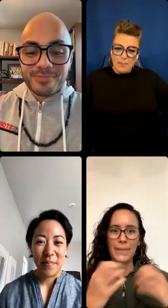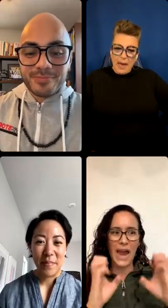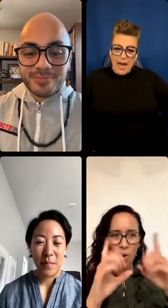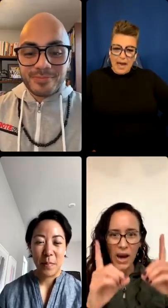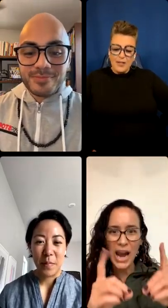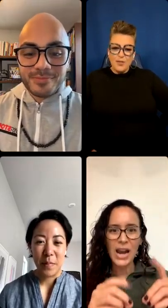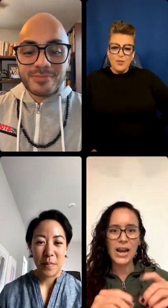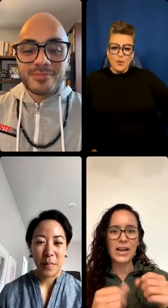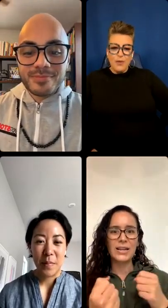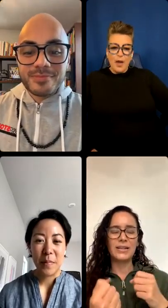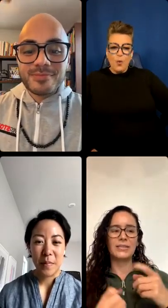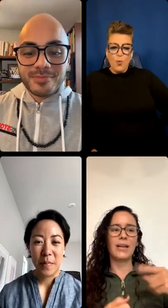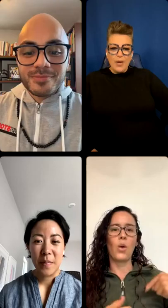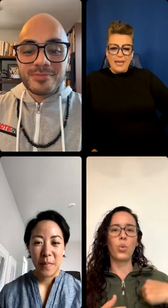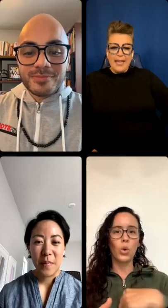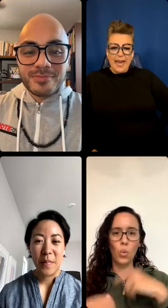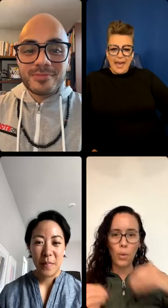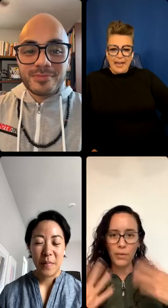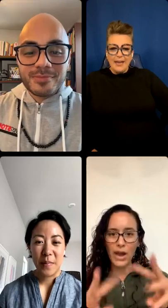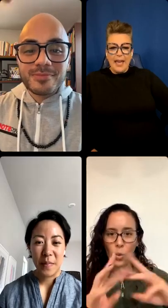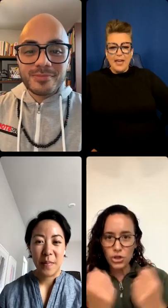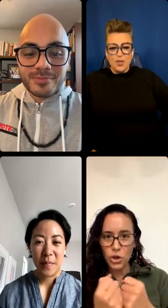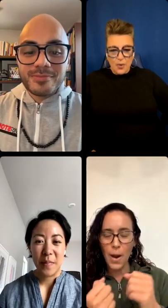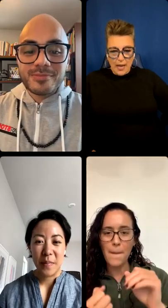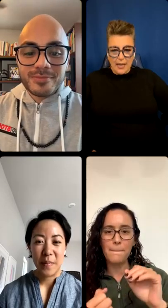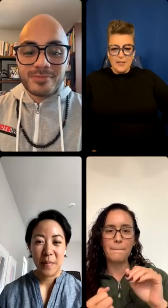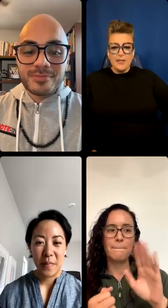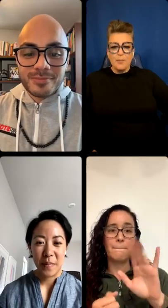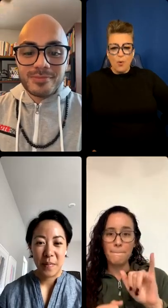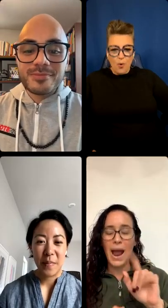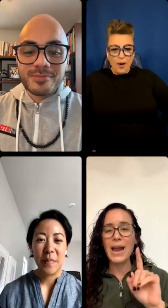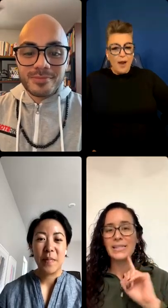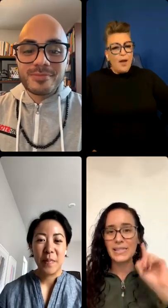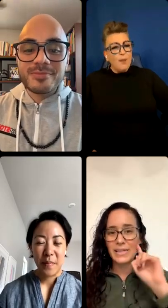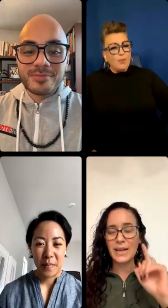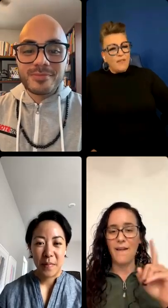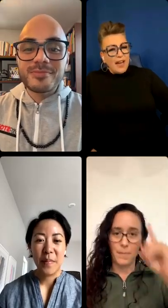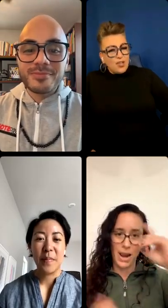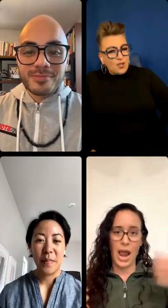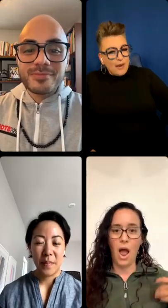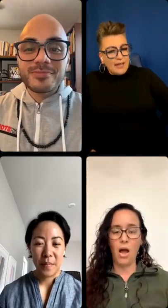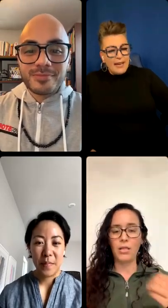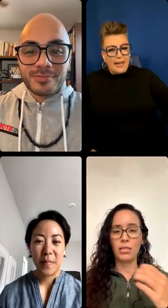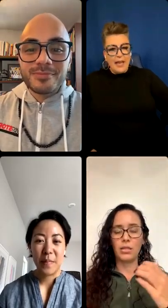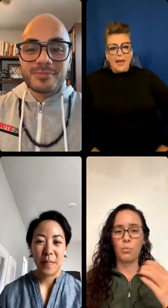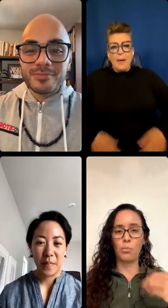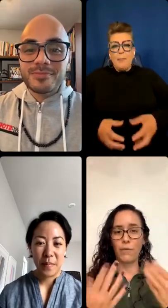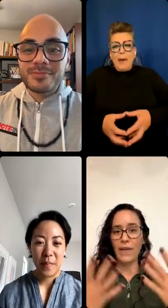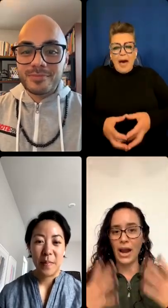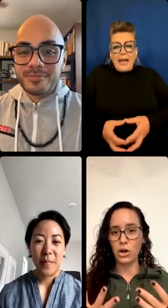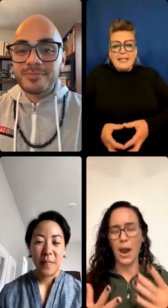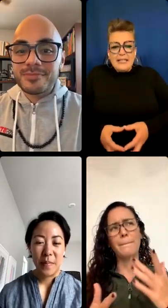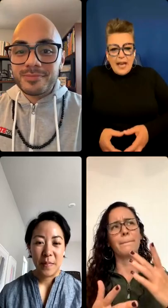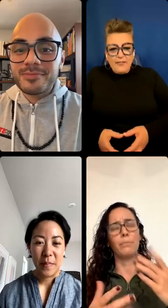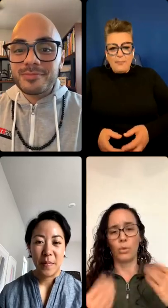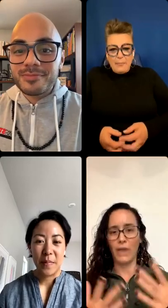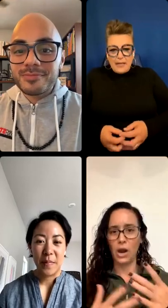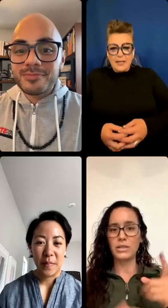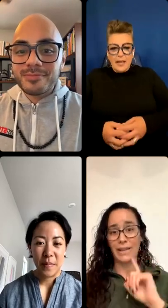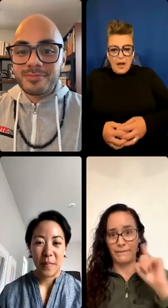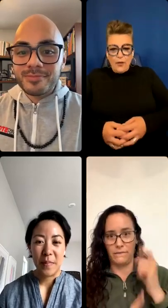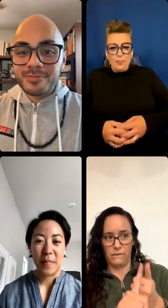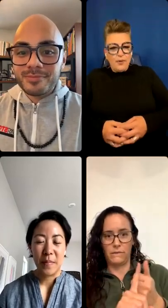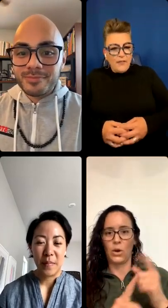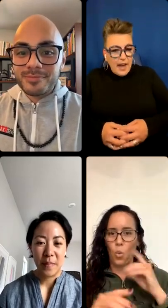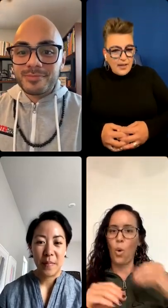bigger impact so that we can educate, support, provide training by deaf